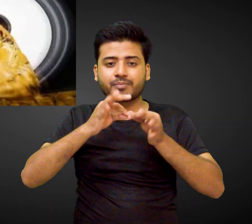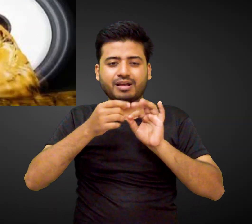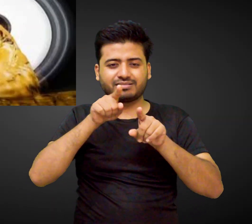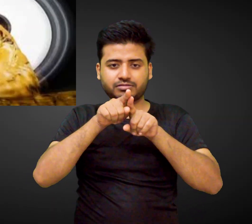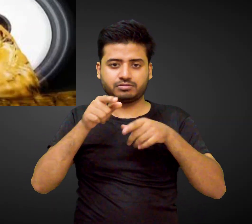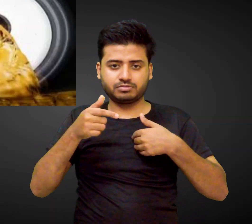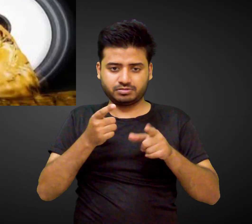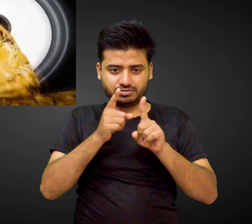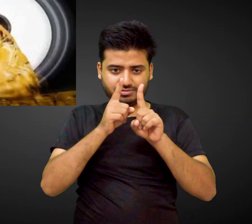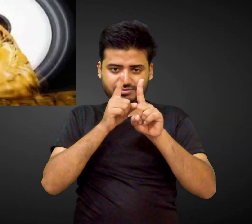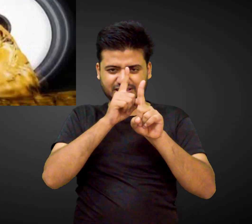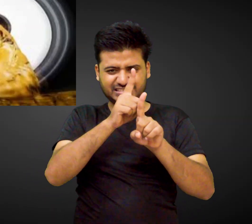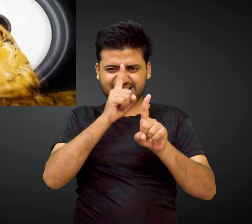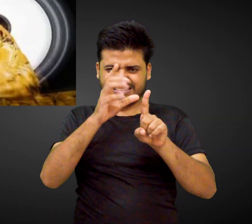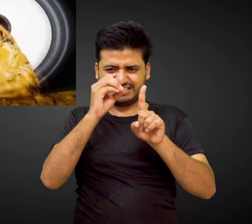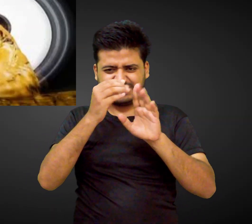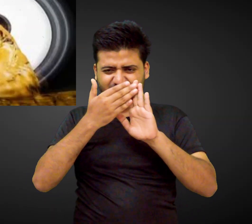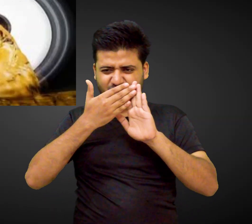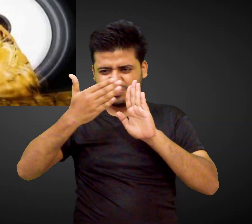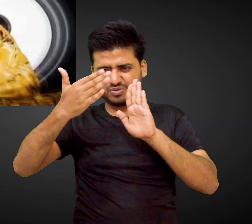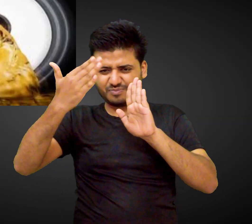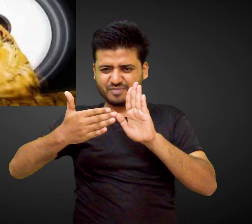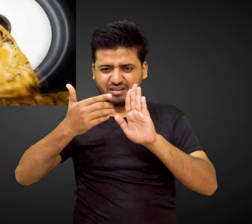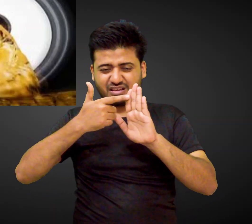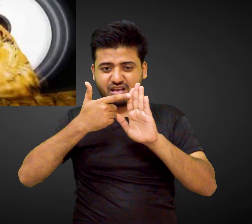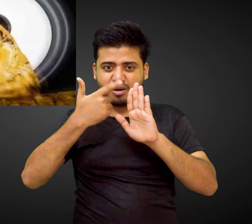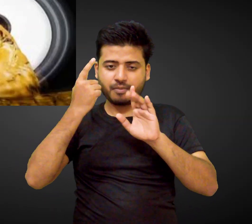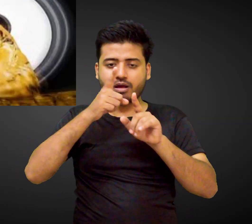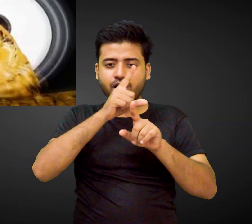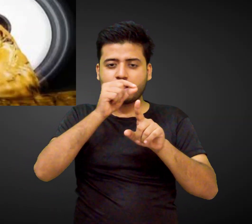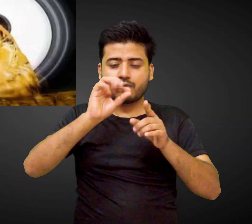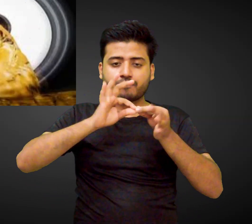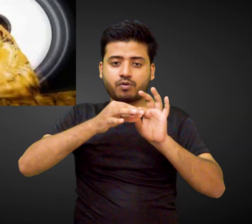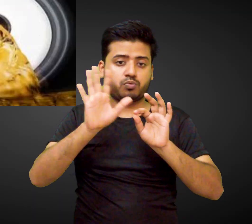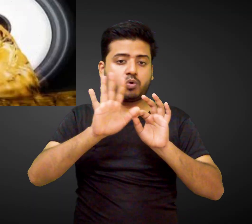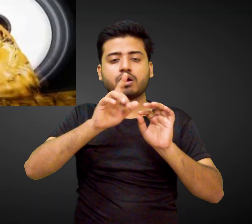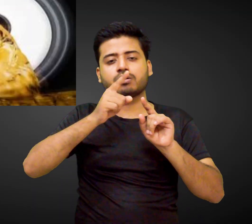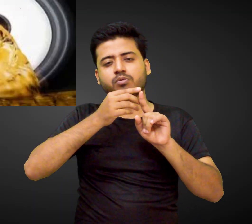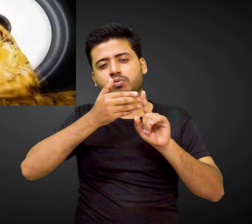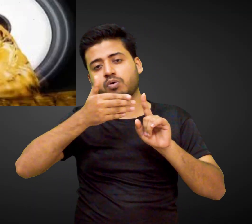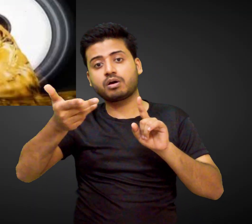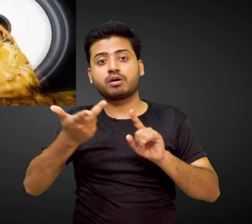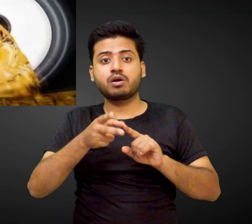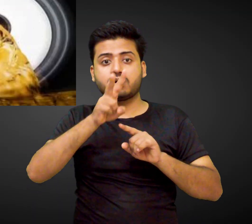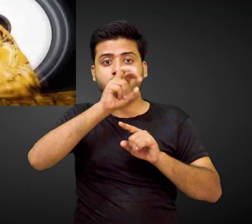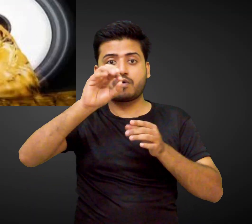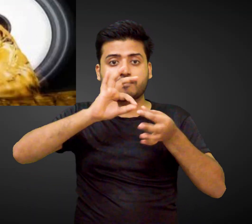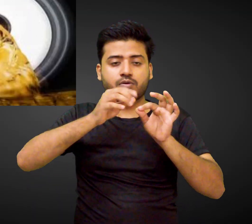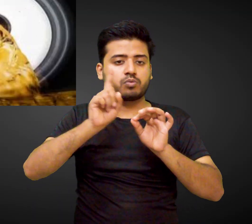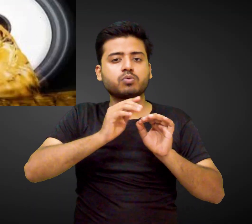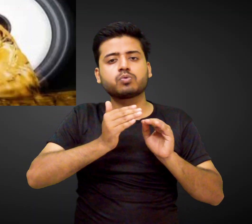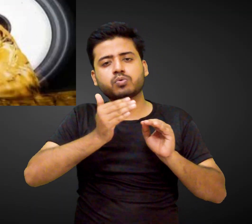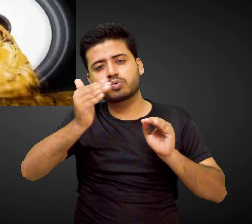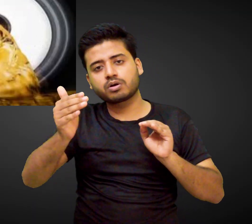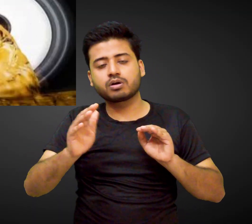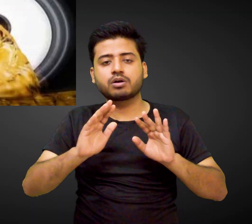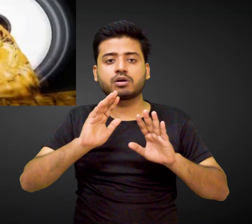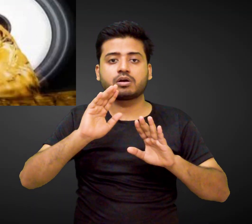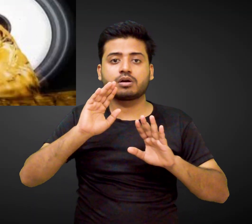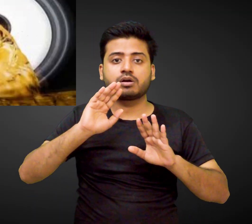in the Indian rupee's value against other currencies can affect the cost of fuel. Taxes. Both central and state governments levy